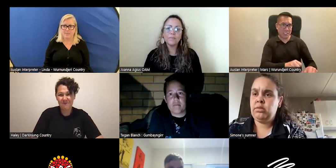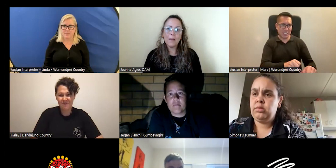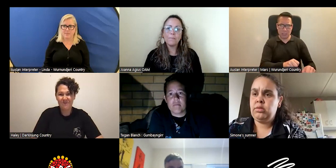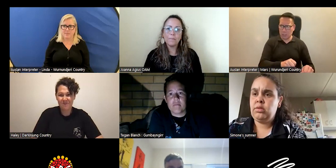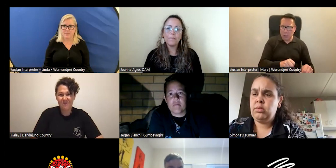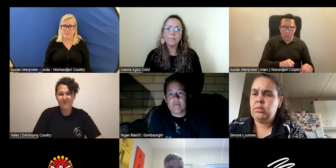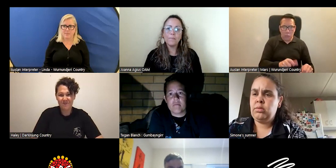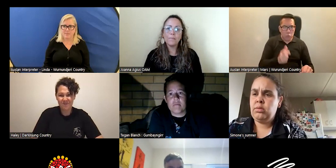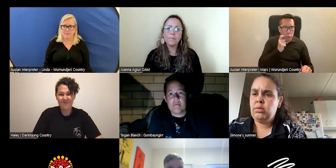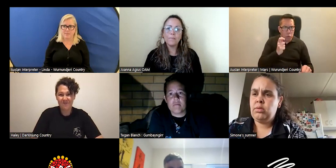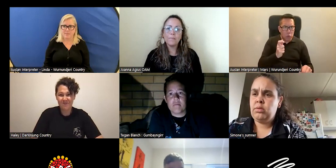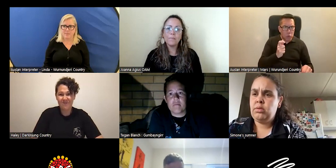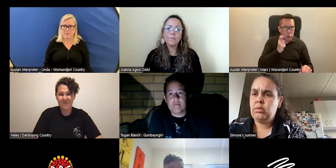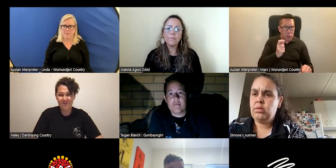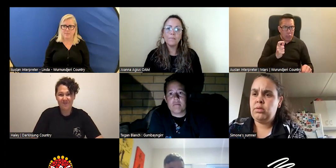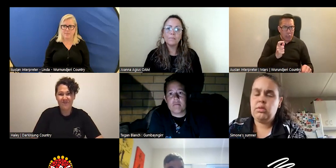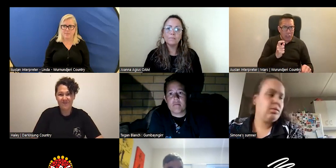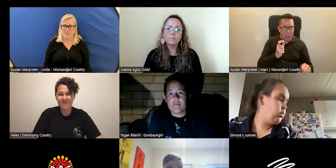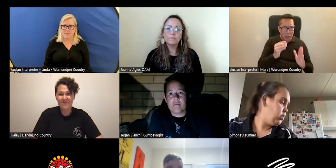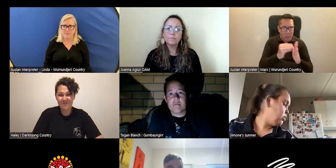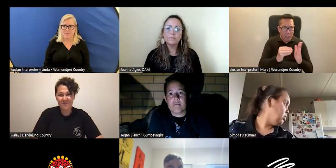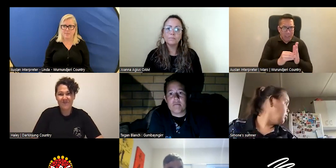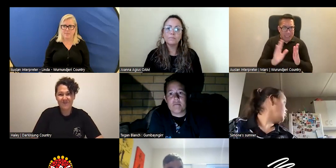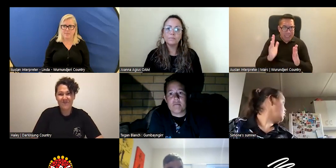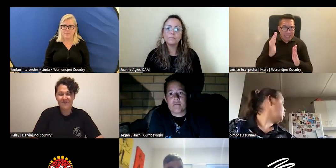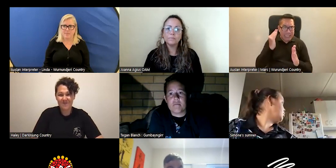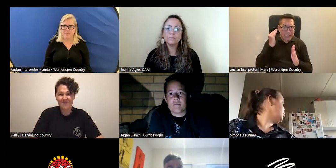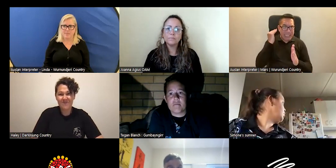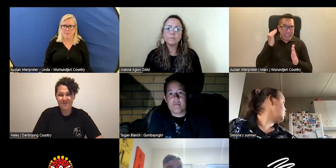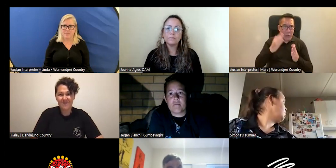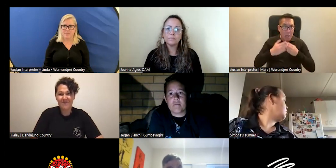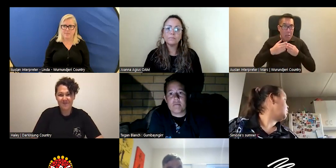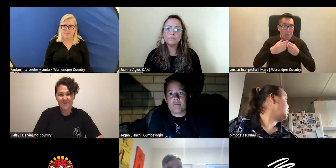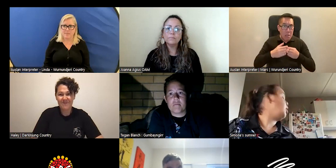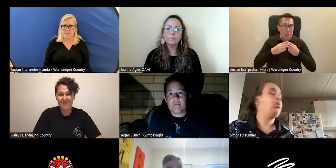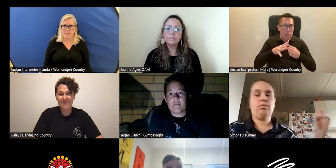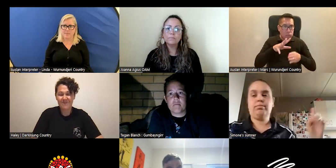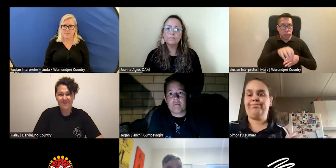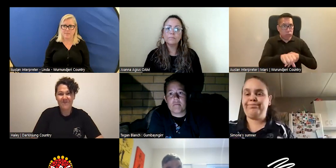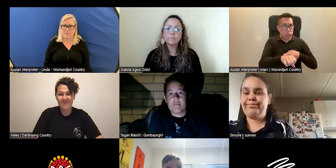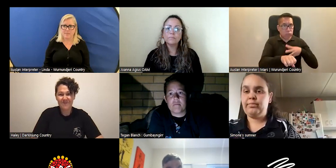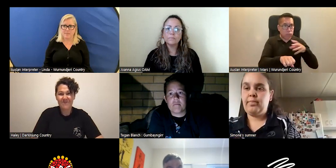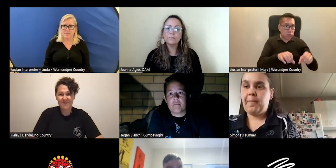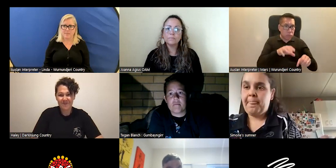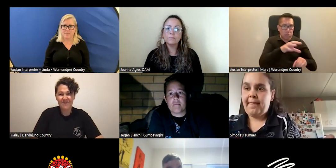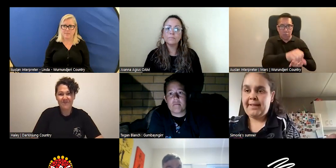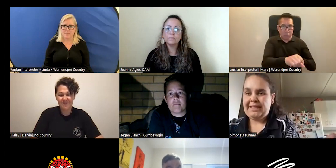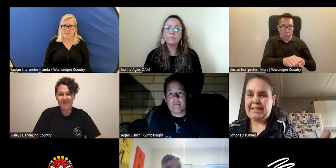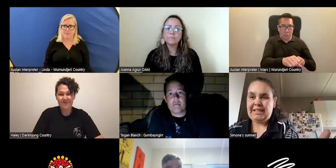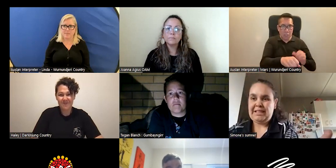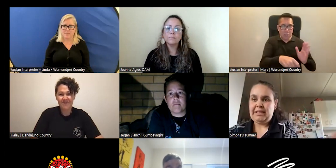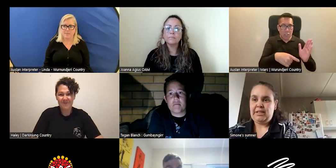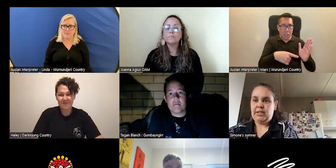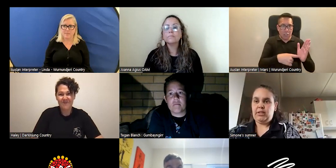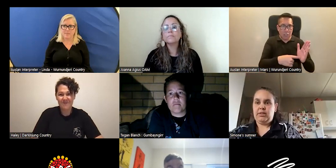dismissive of what those policies were back during settlement process before terra nullius was overturned by the